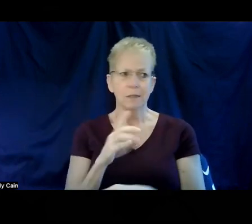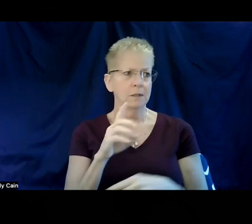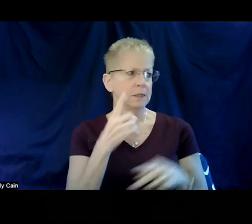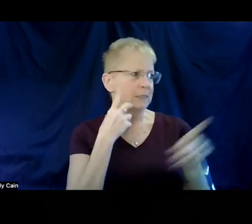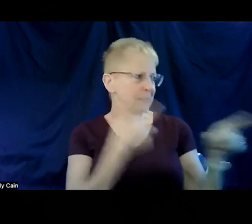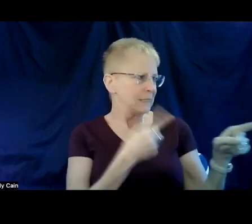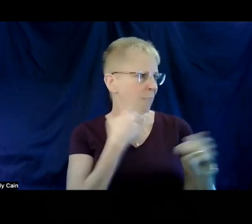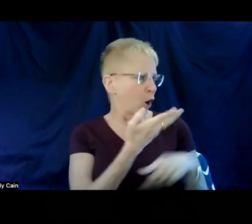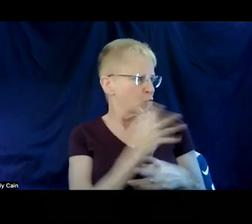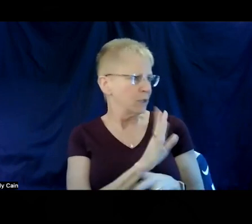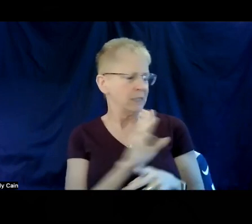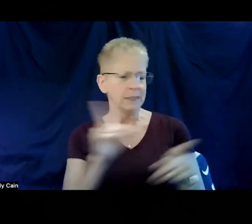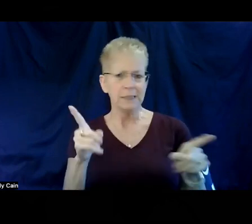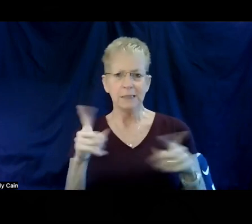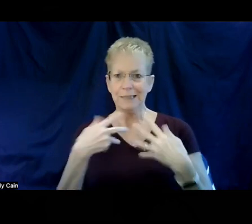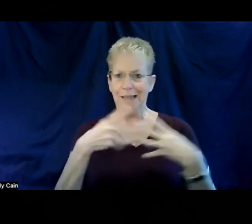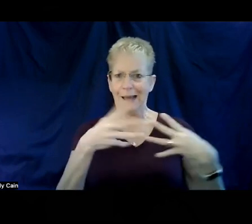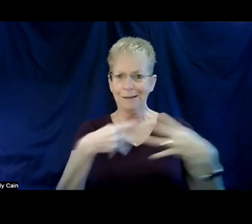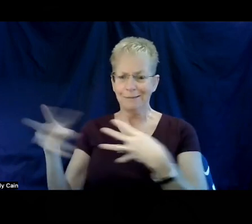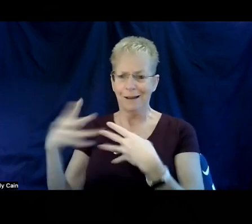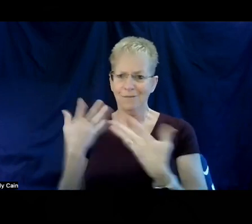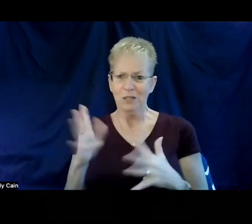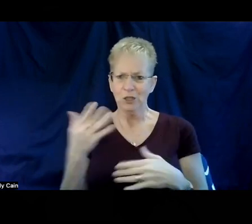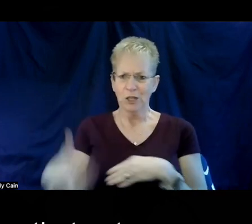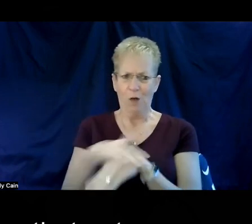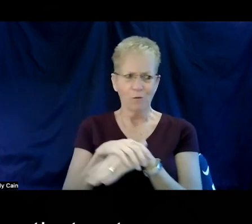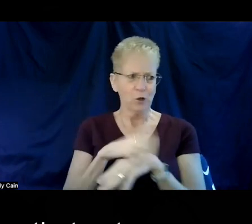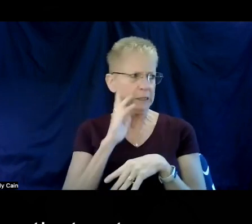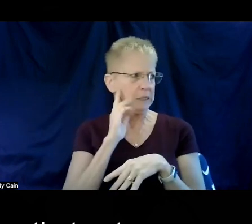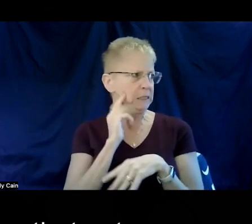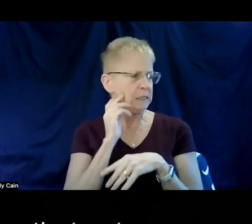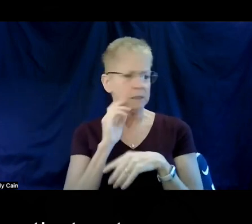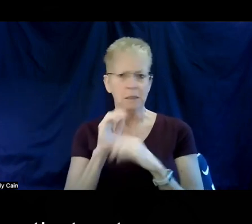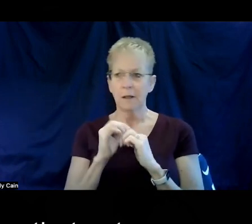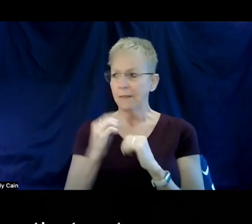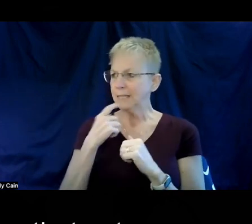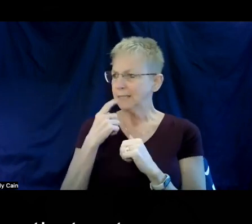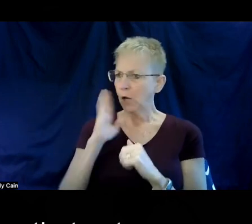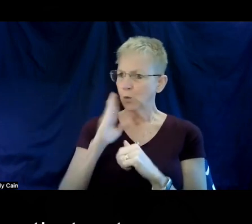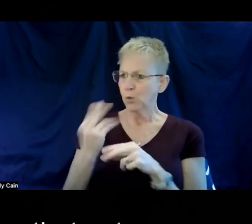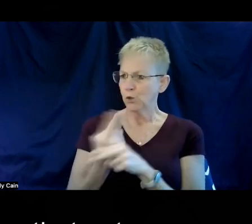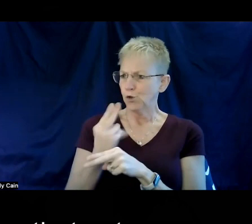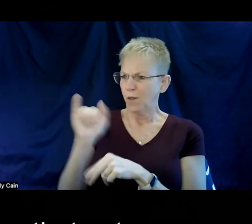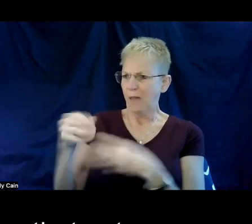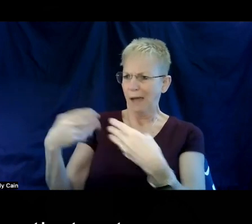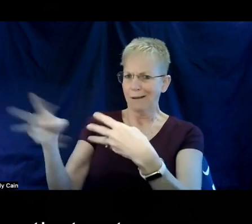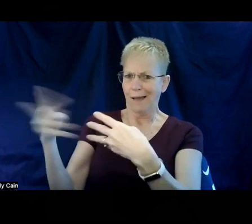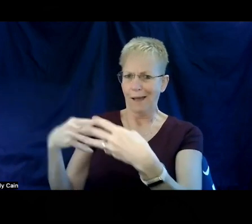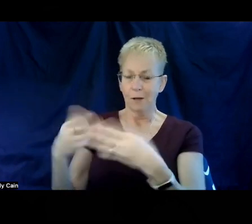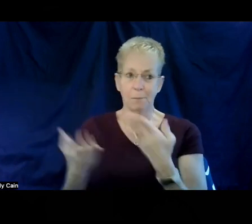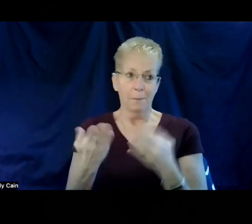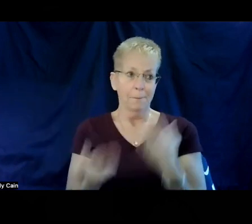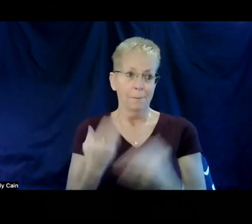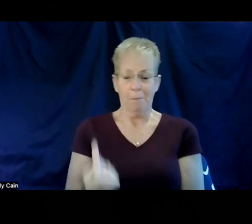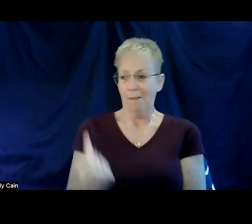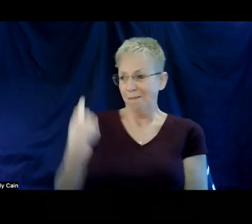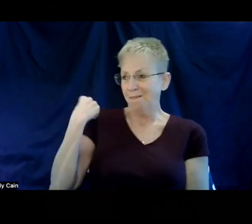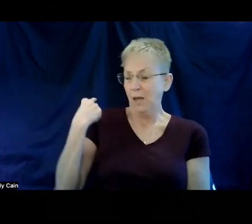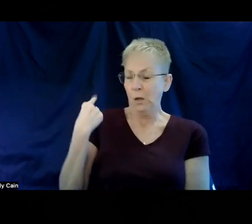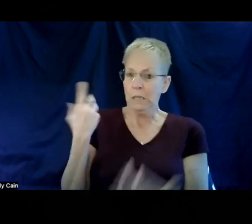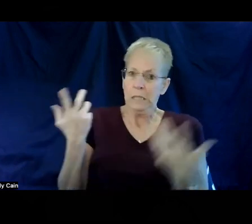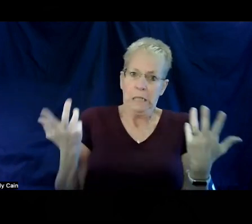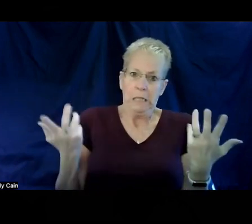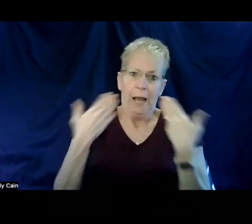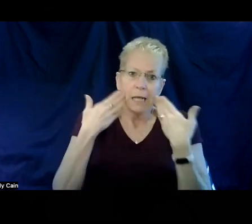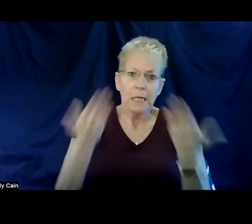des Rondeaux gate, 30 yards in the other direction. Our source said they'd use that entrance, but I guess his dope didn't extend to their